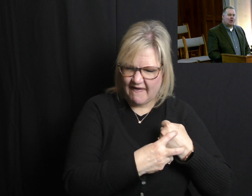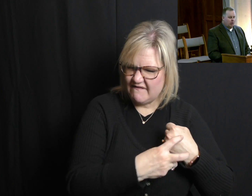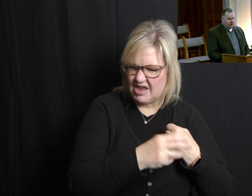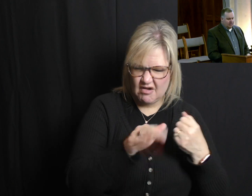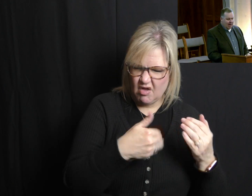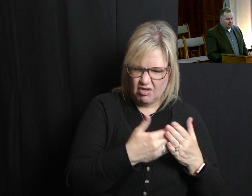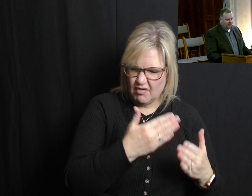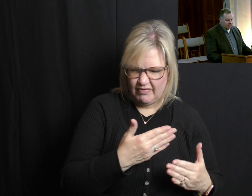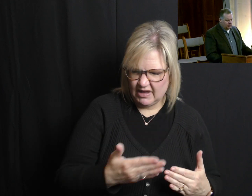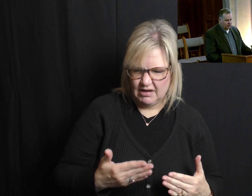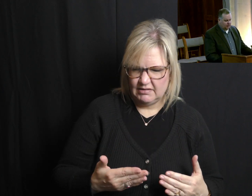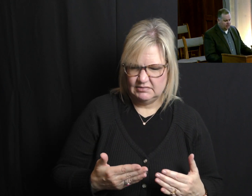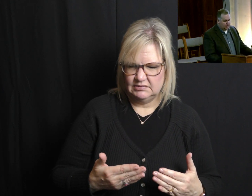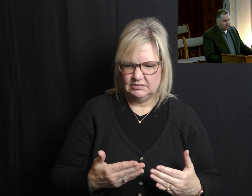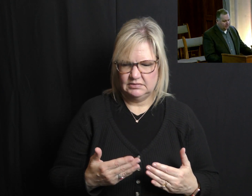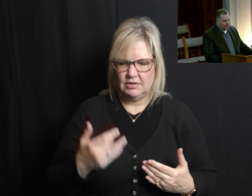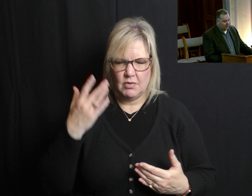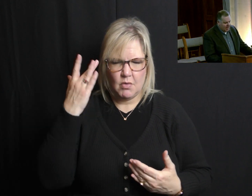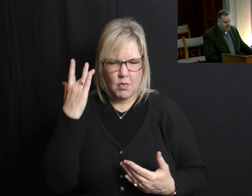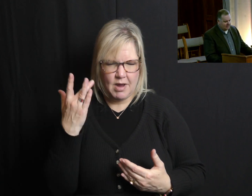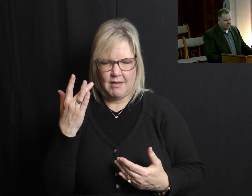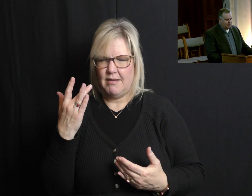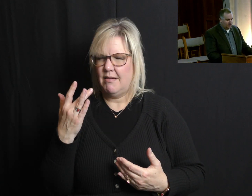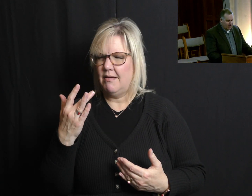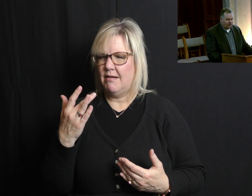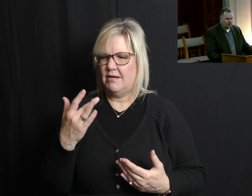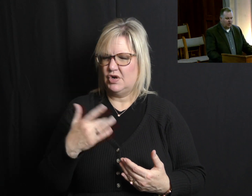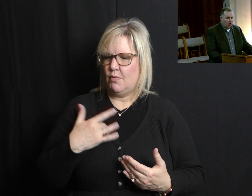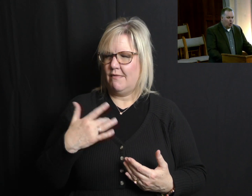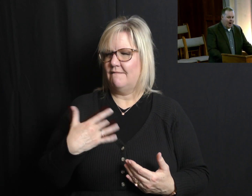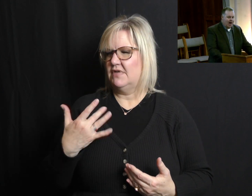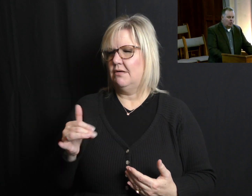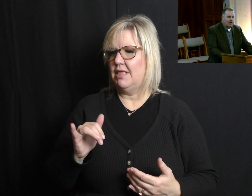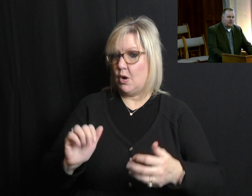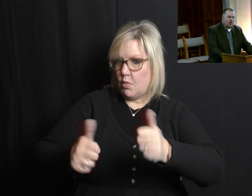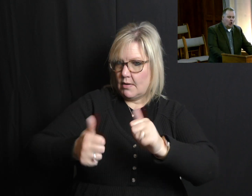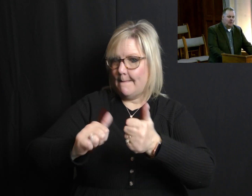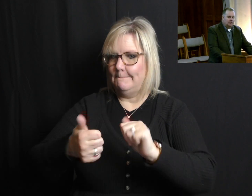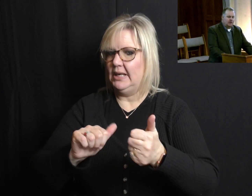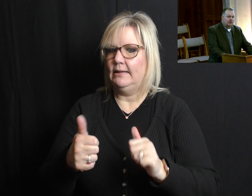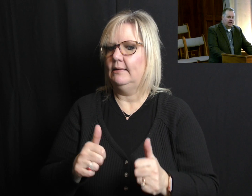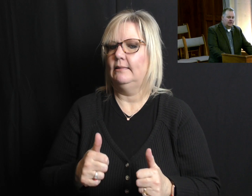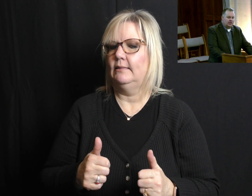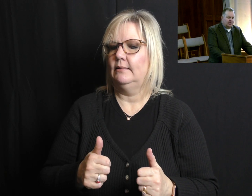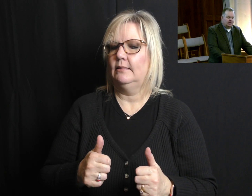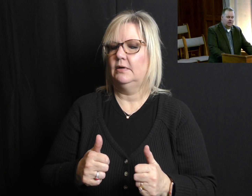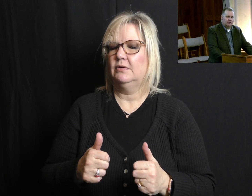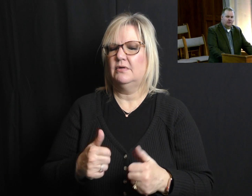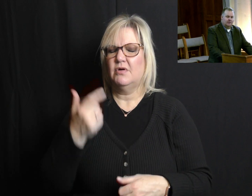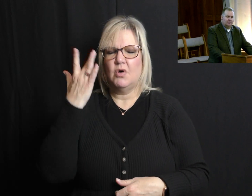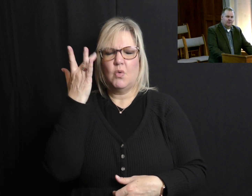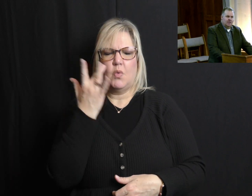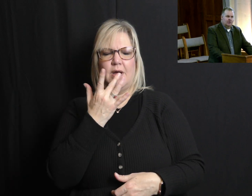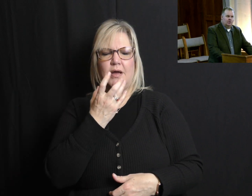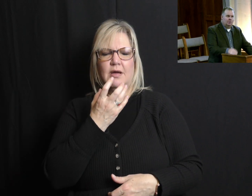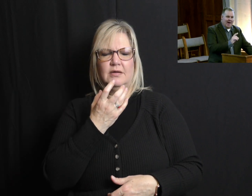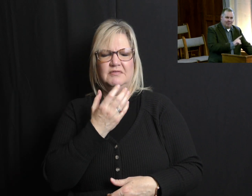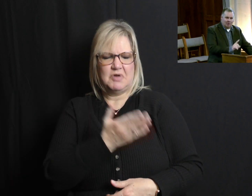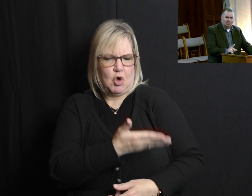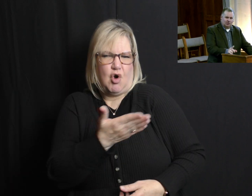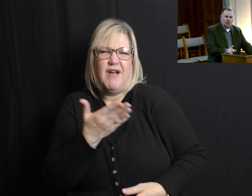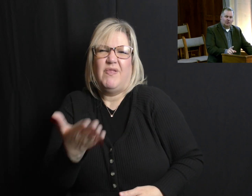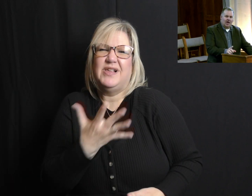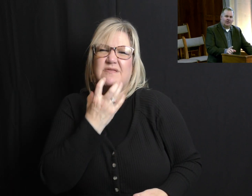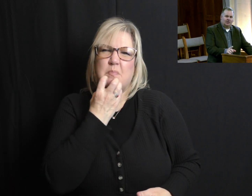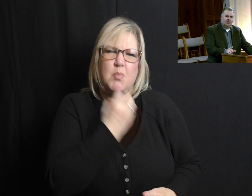act like we're in competition for things and possessions? Why are we so materialistic? The